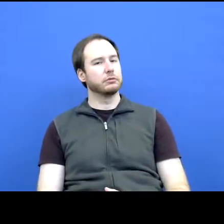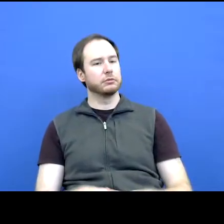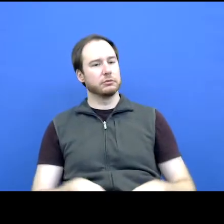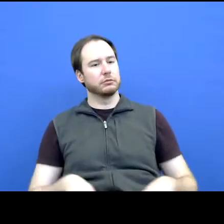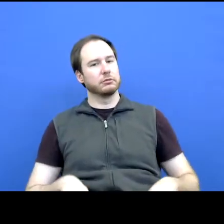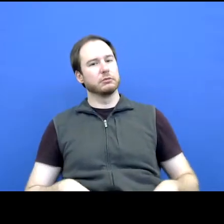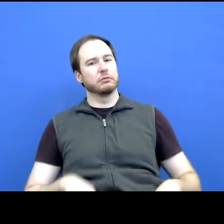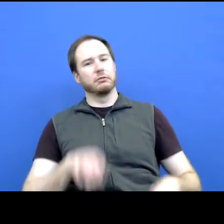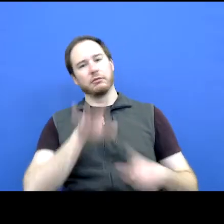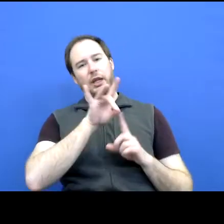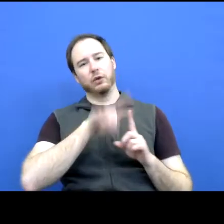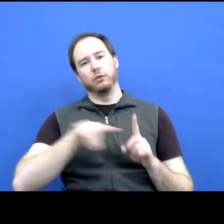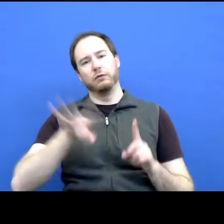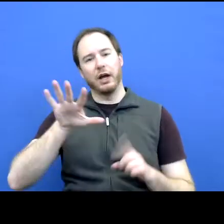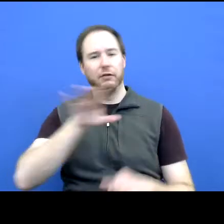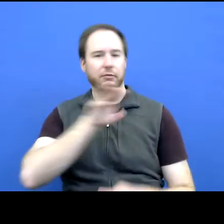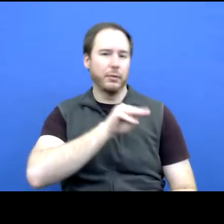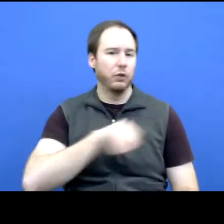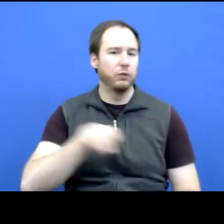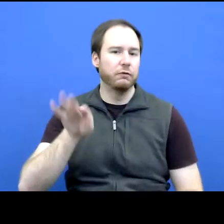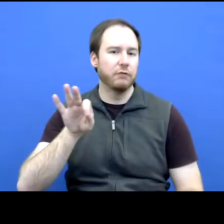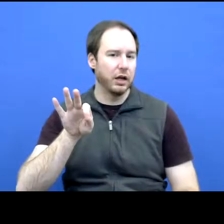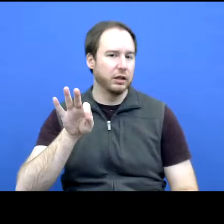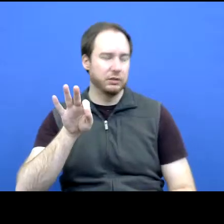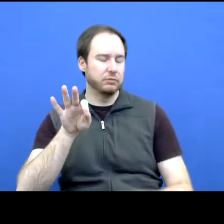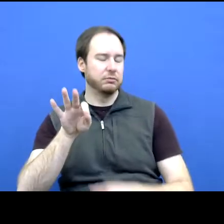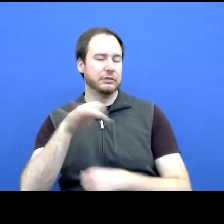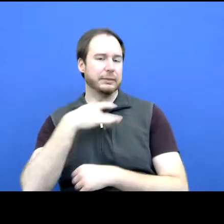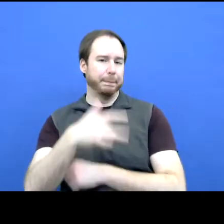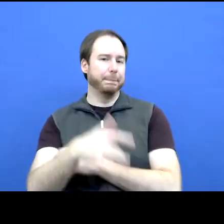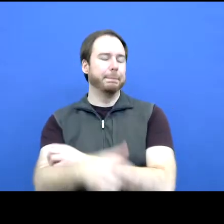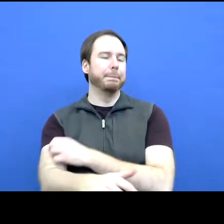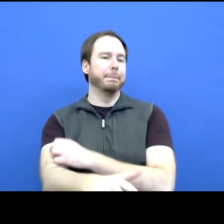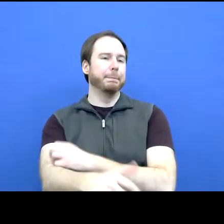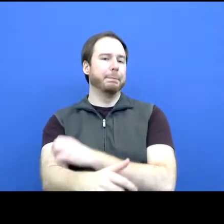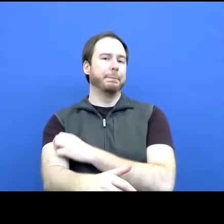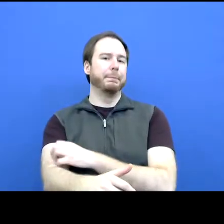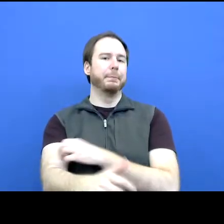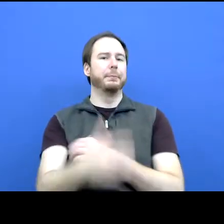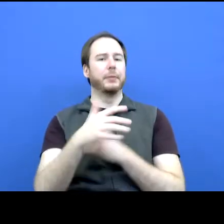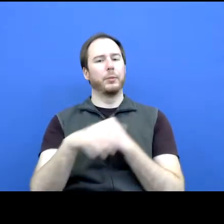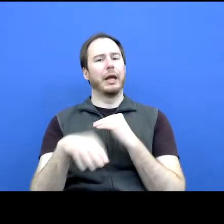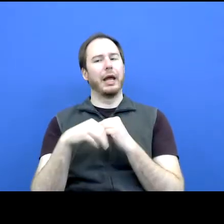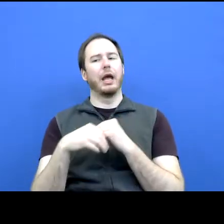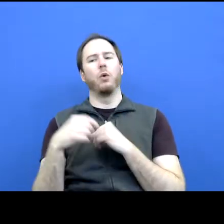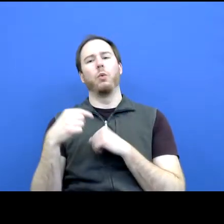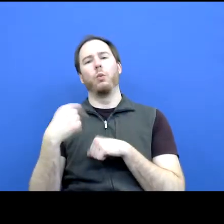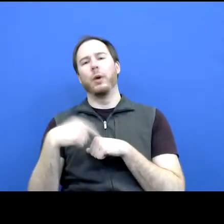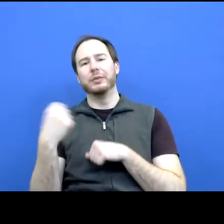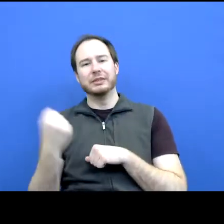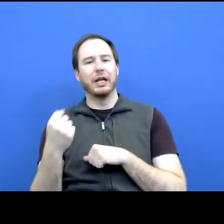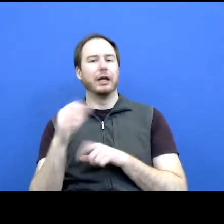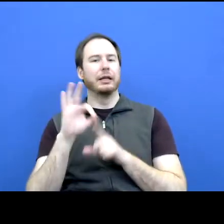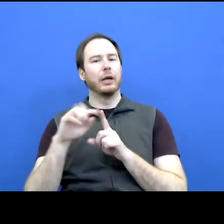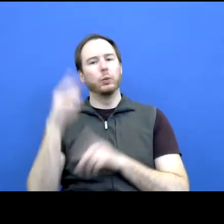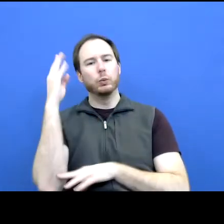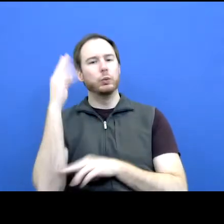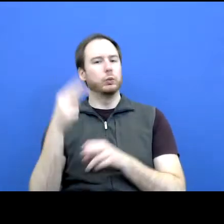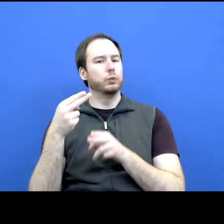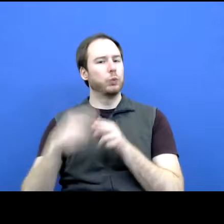to 5 Monday through Friday to start with. Potentially, we would try to add a Saturday hours from 9 to noon.